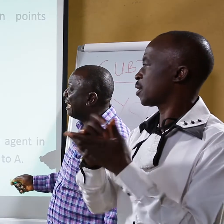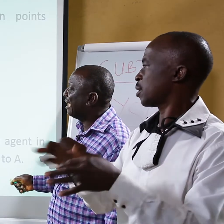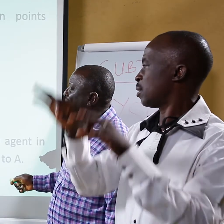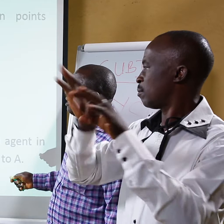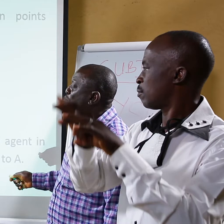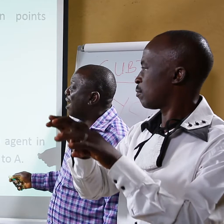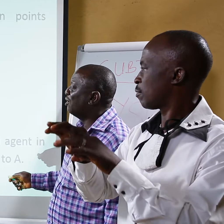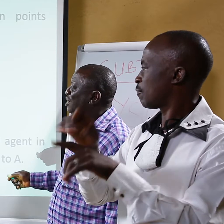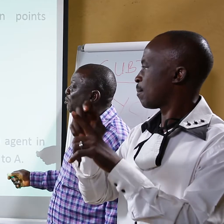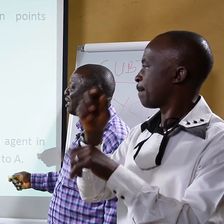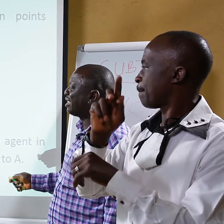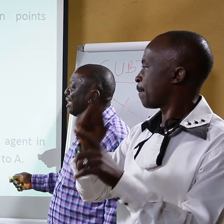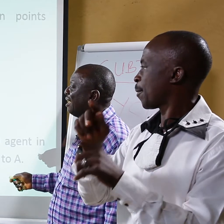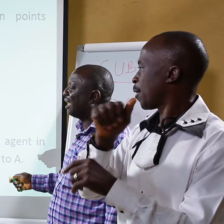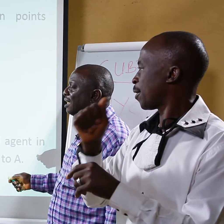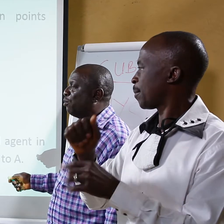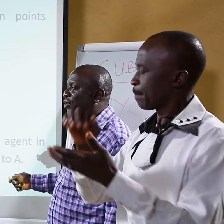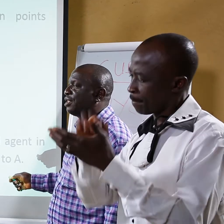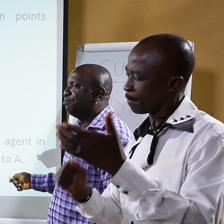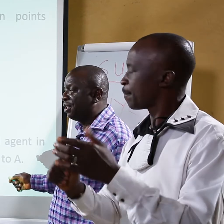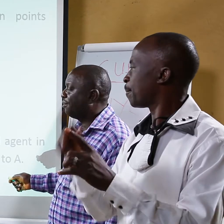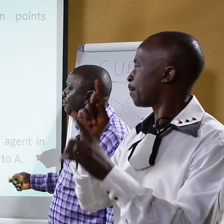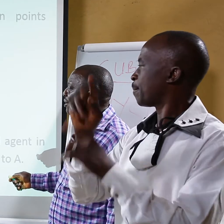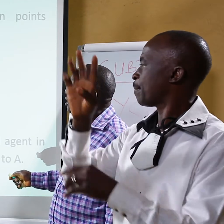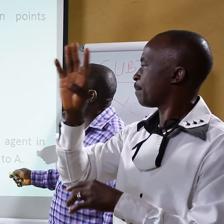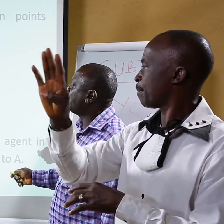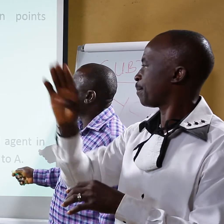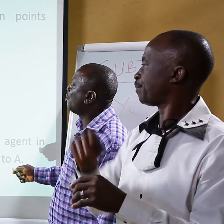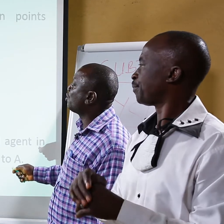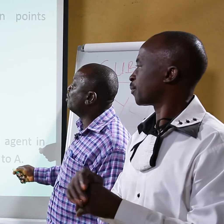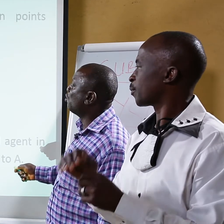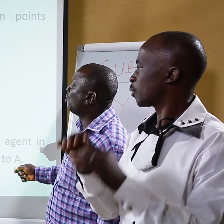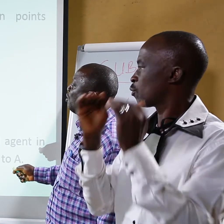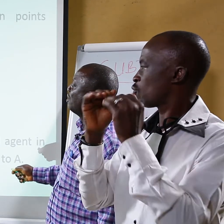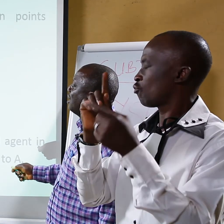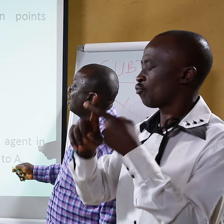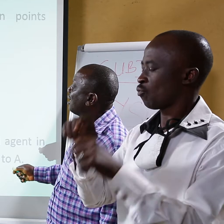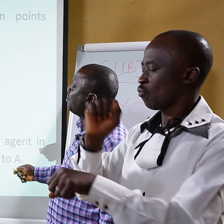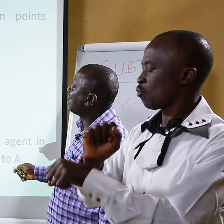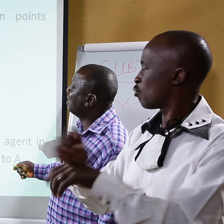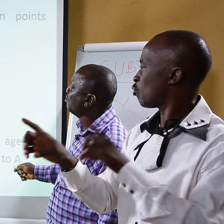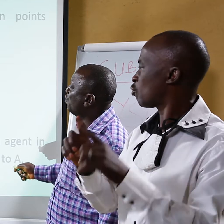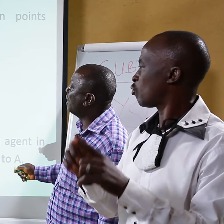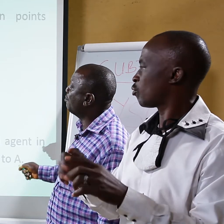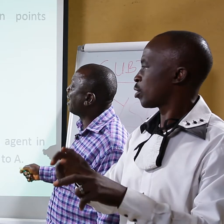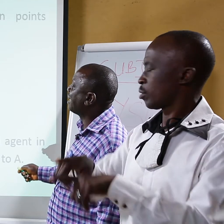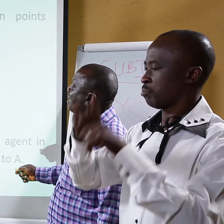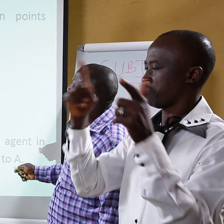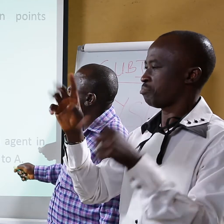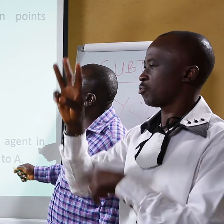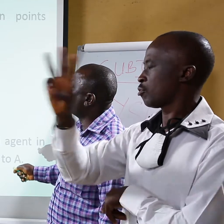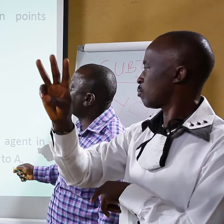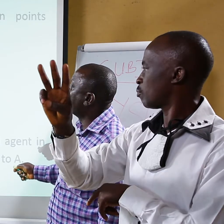point A minus the potential at point B, which is equals to the work done, capital W in